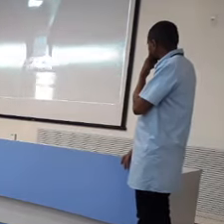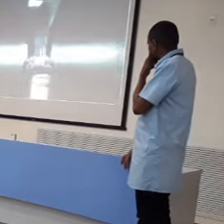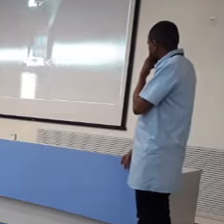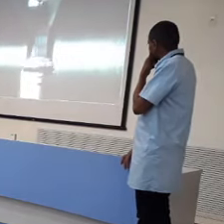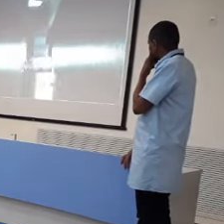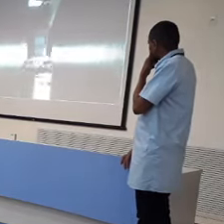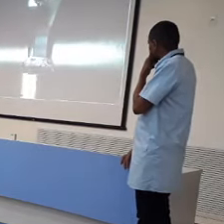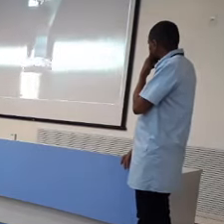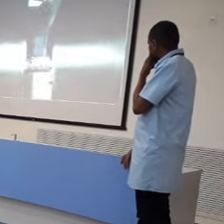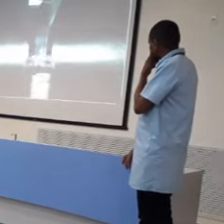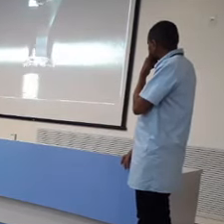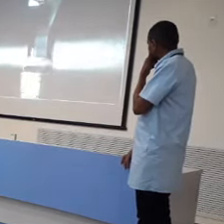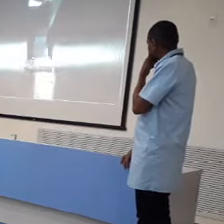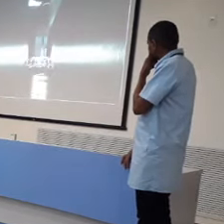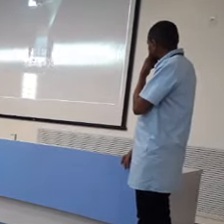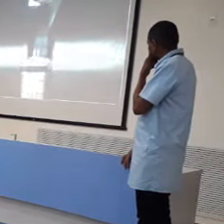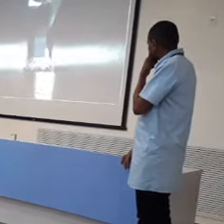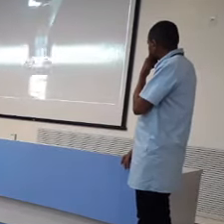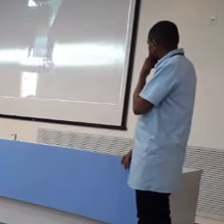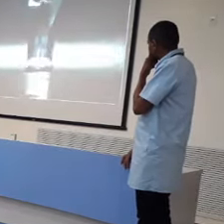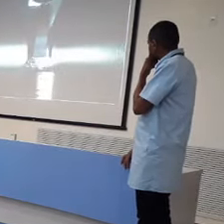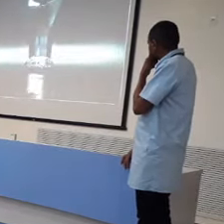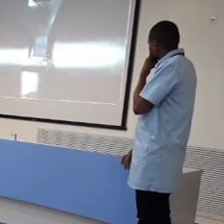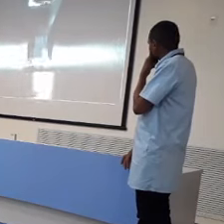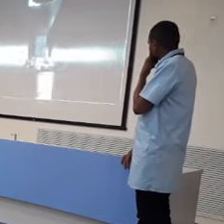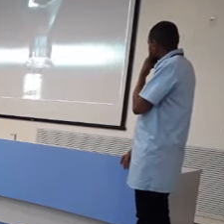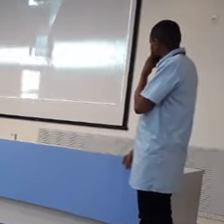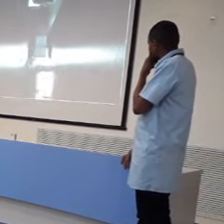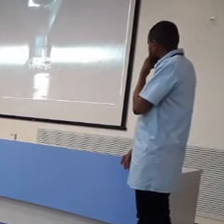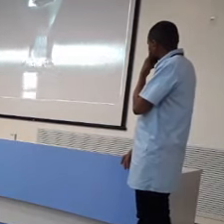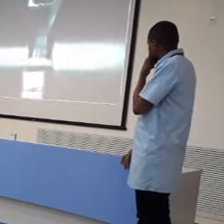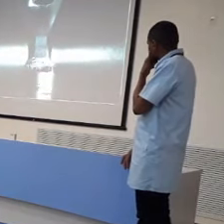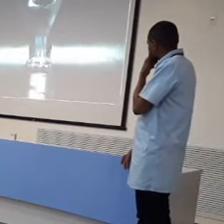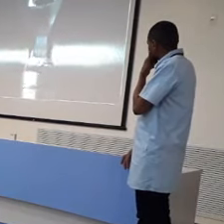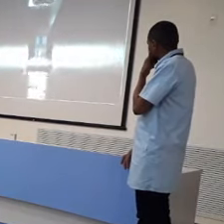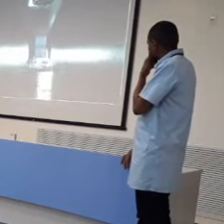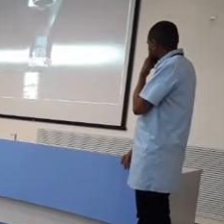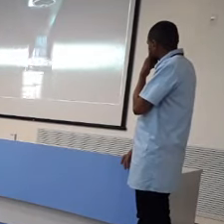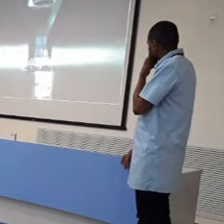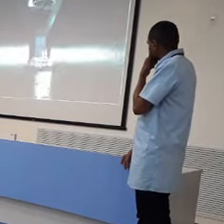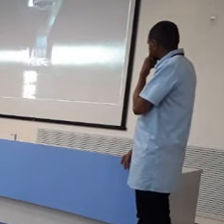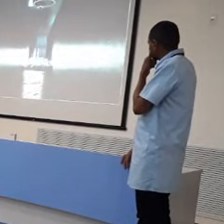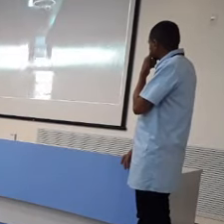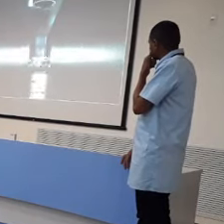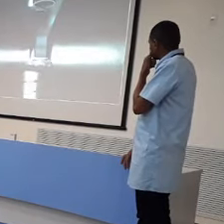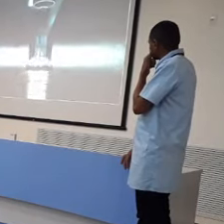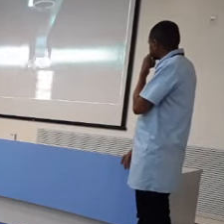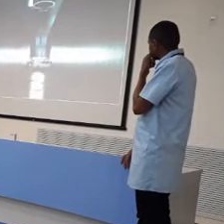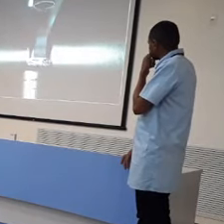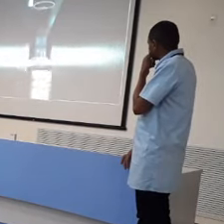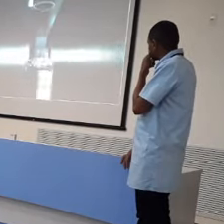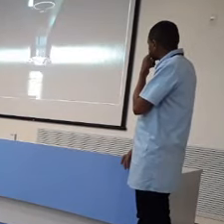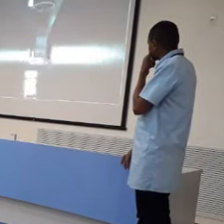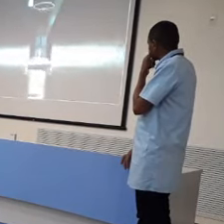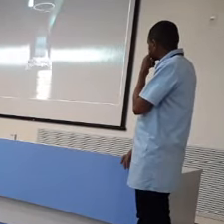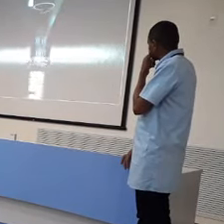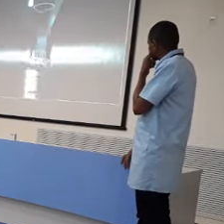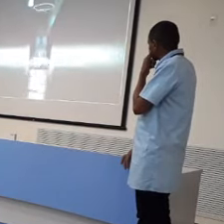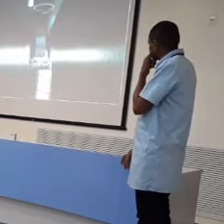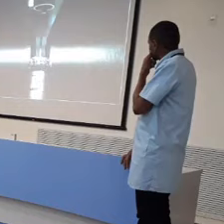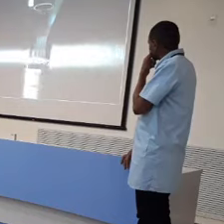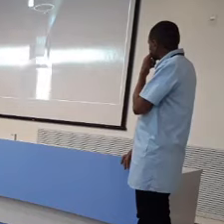enhanced properties. This revolutionary process fills the gap and ties the sidewalls together, virtually eliminating lack